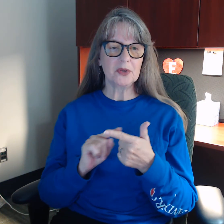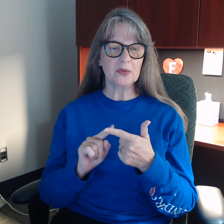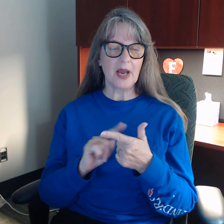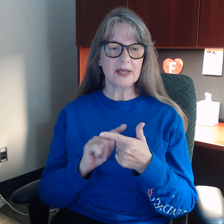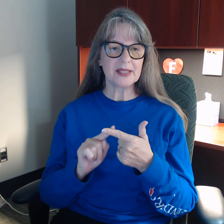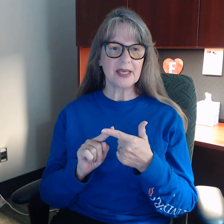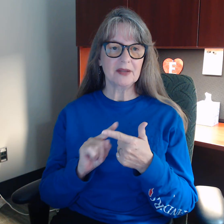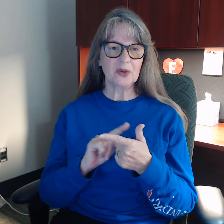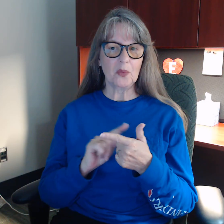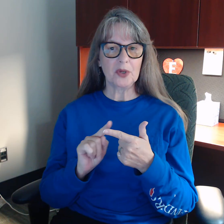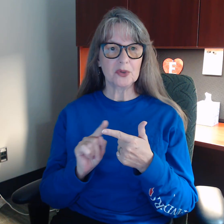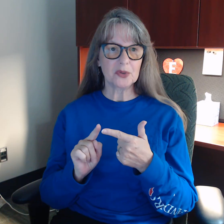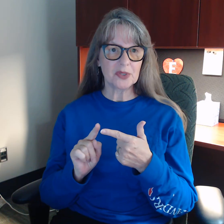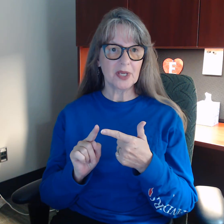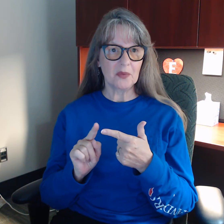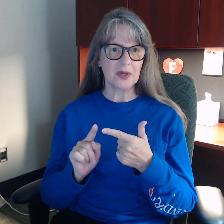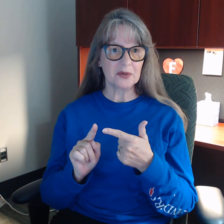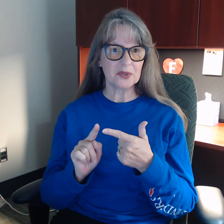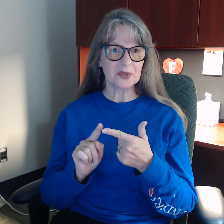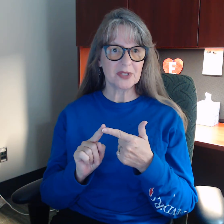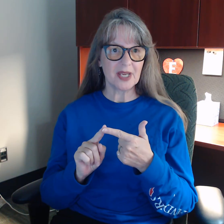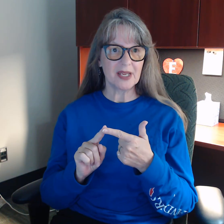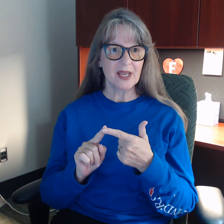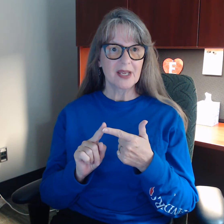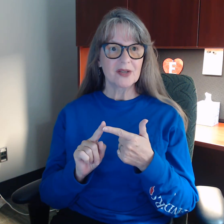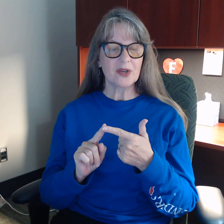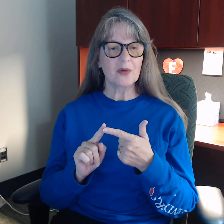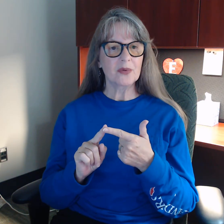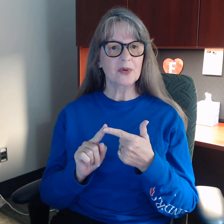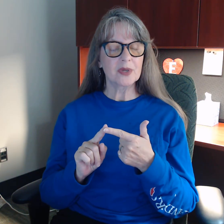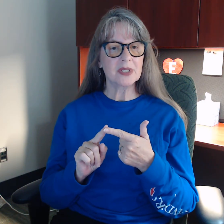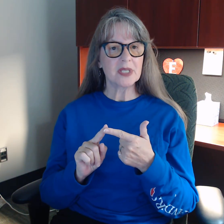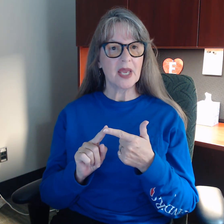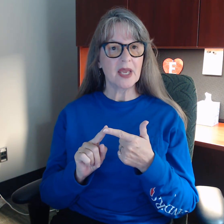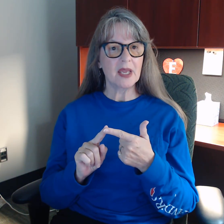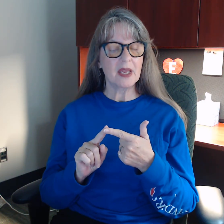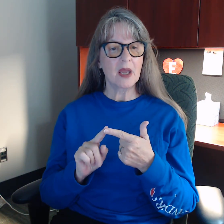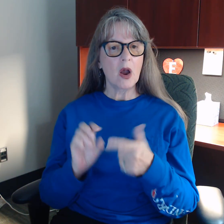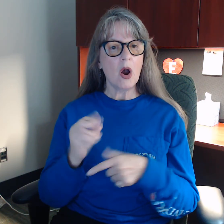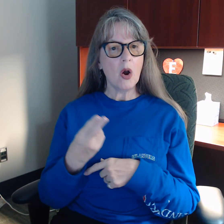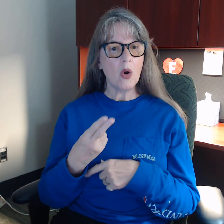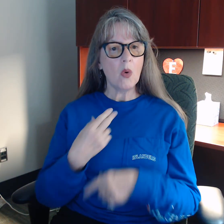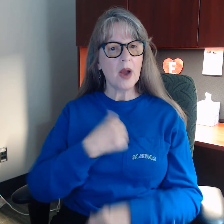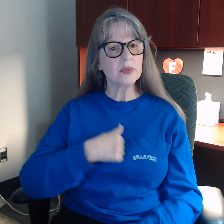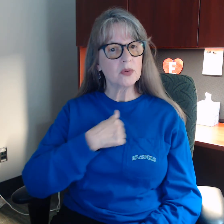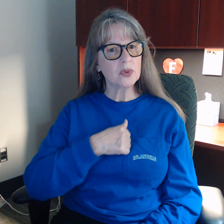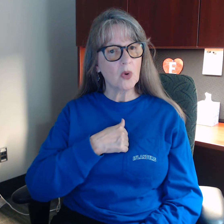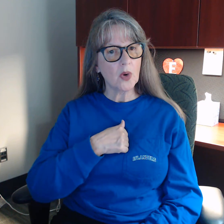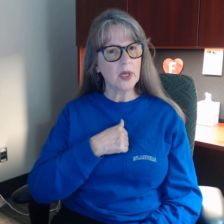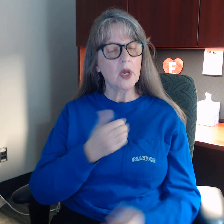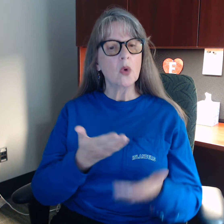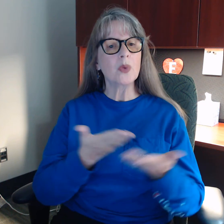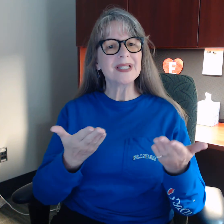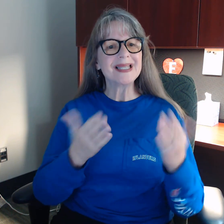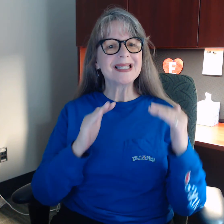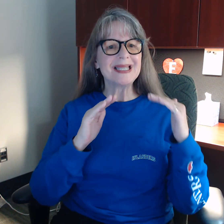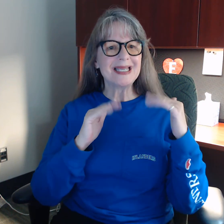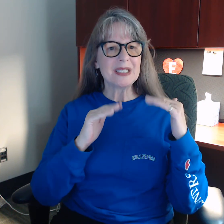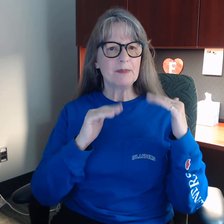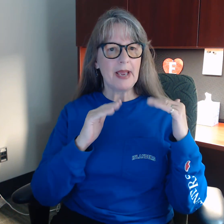I said, what you should say and what you shouldn't say. So you could say, oh, I'm so sorry. Was this